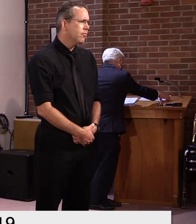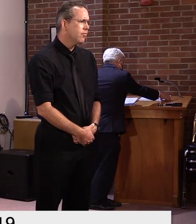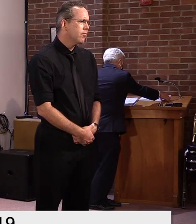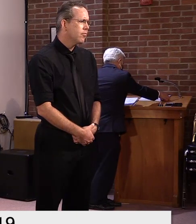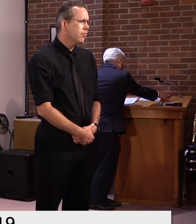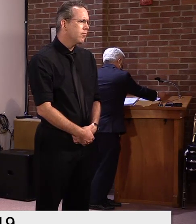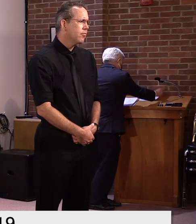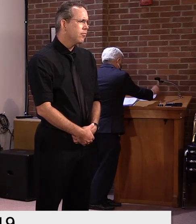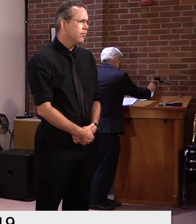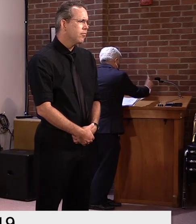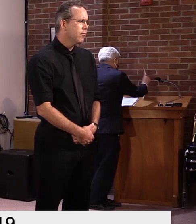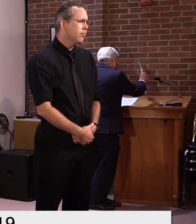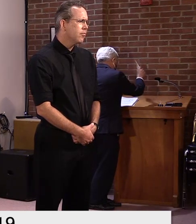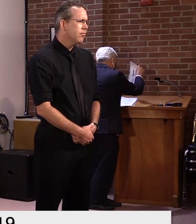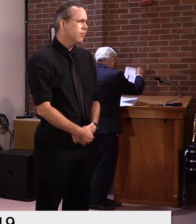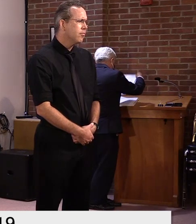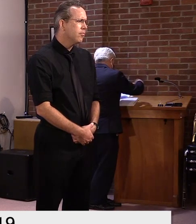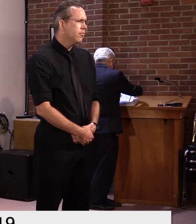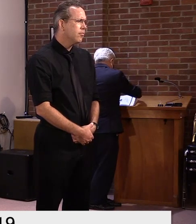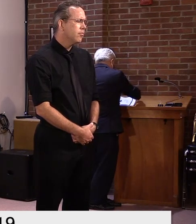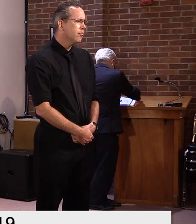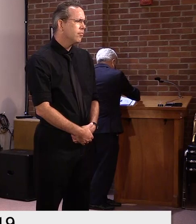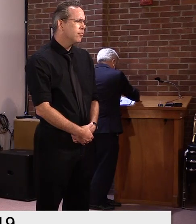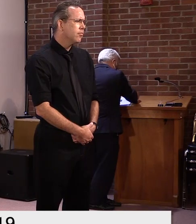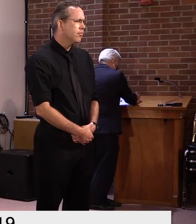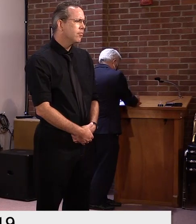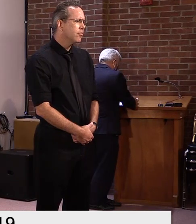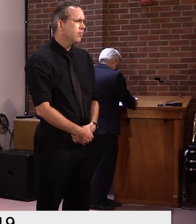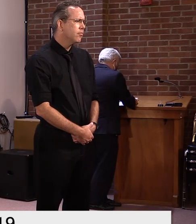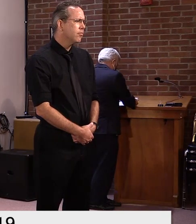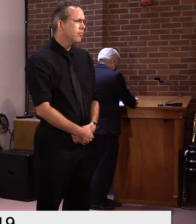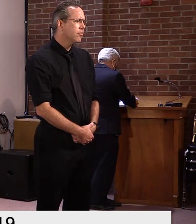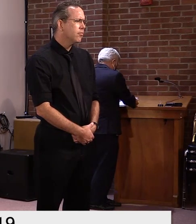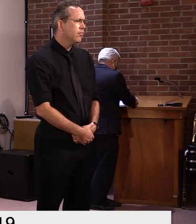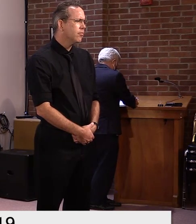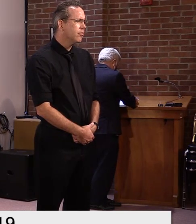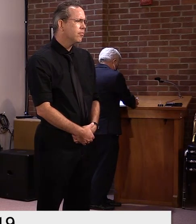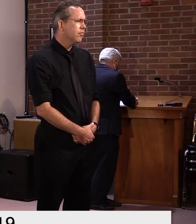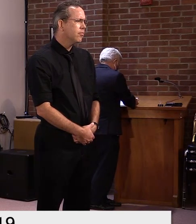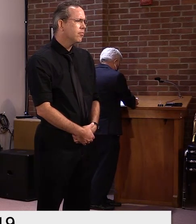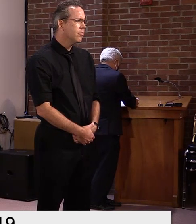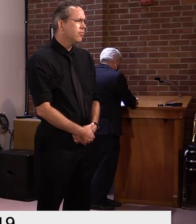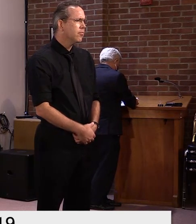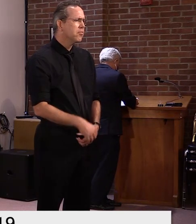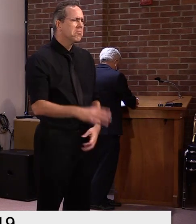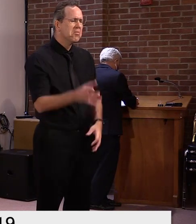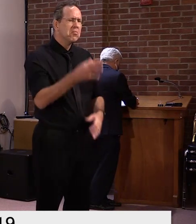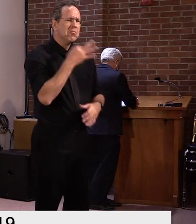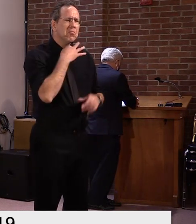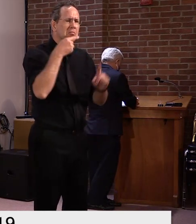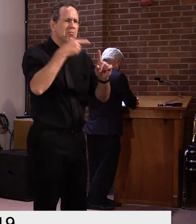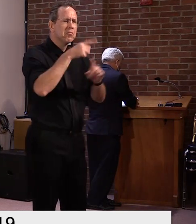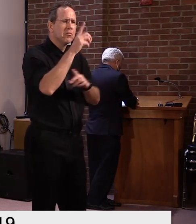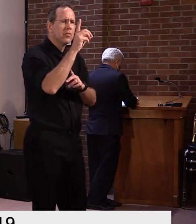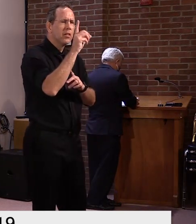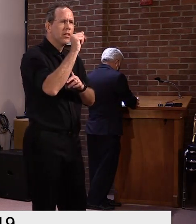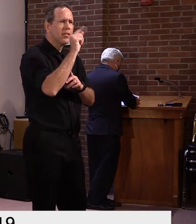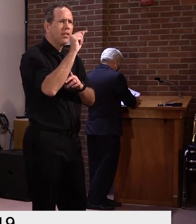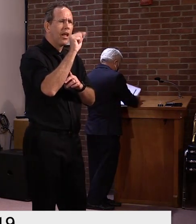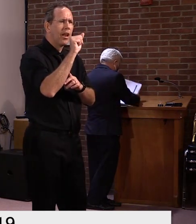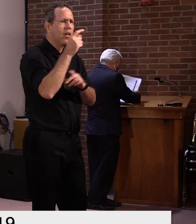the state is getting that data from all the colleges, and if you plan to publish